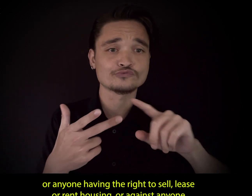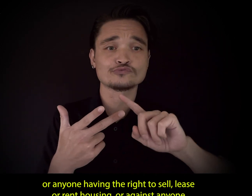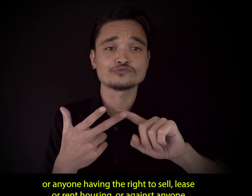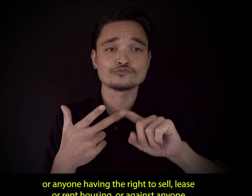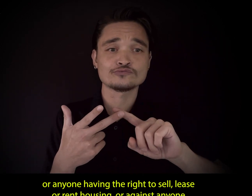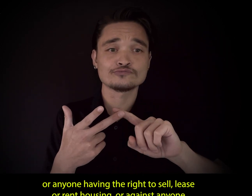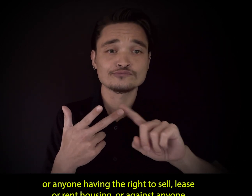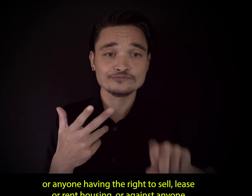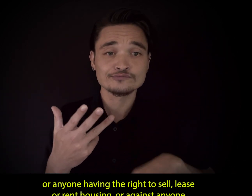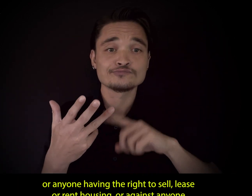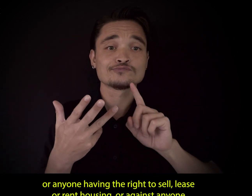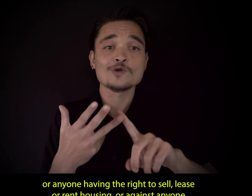rent housing,